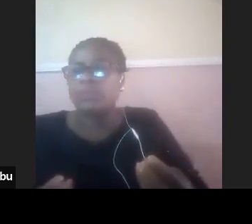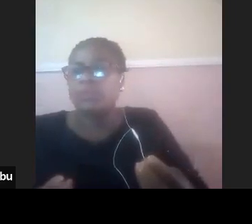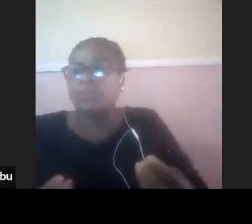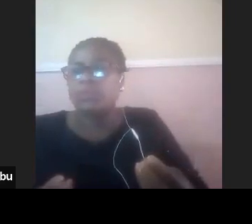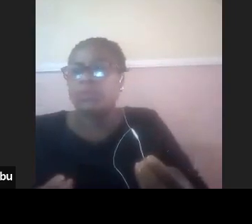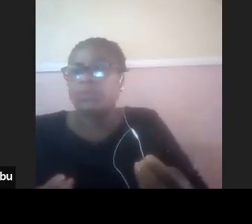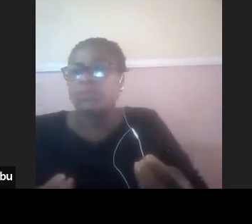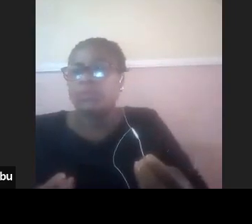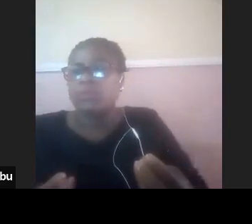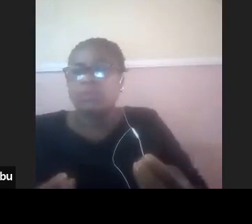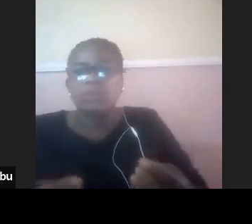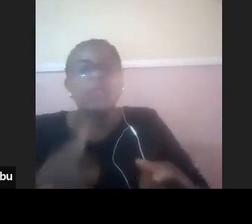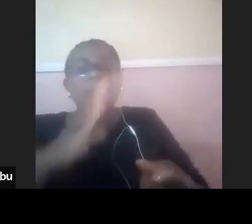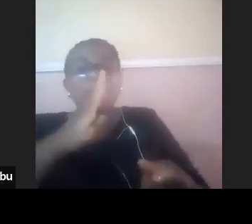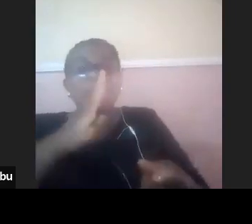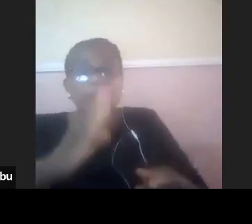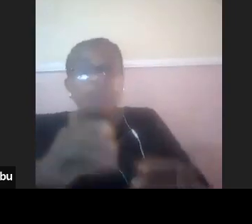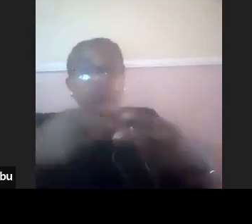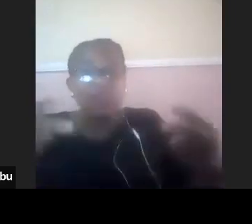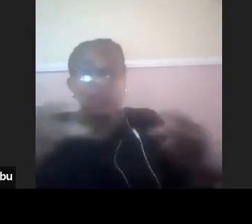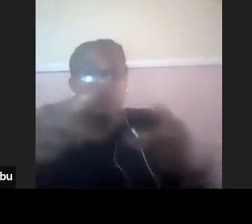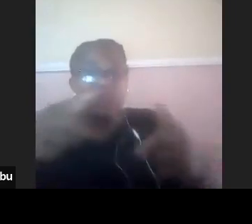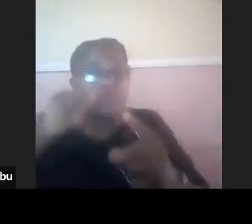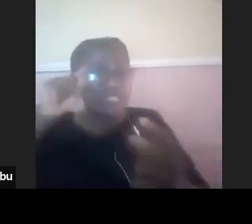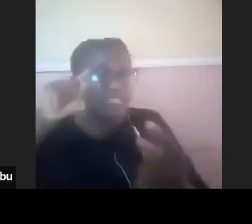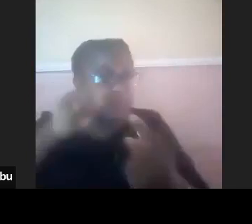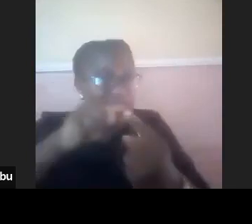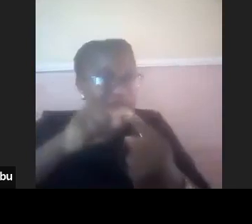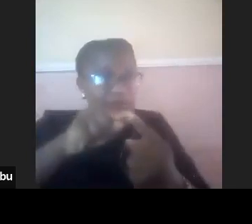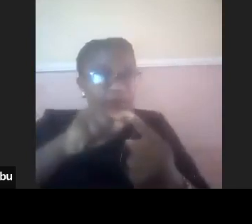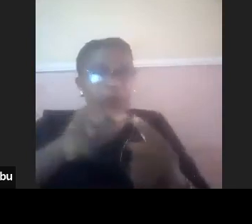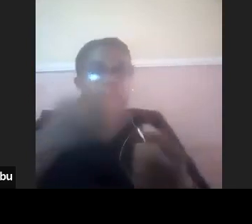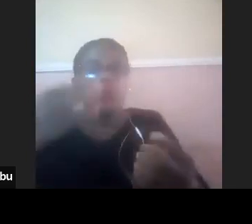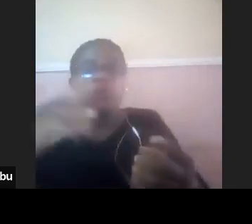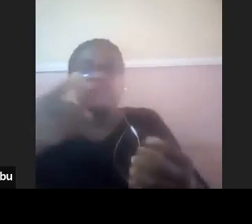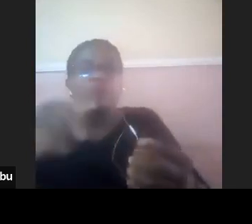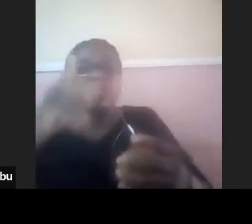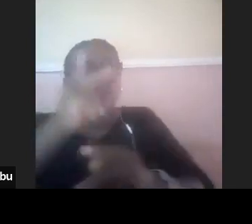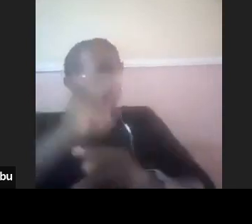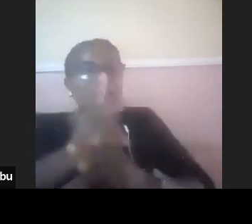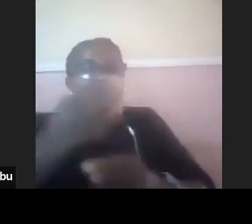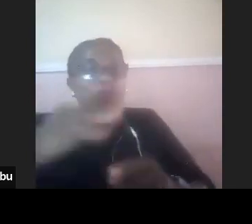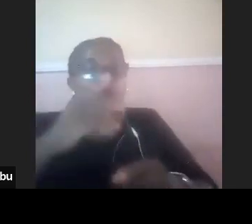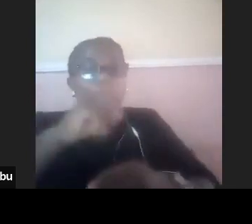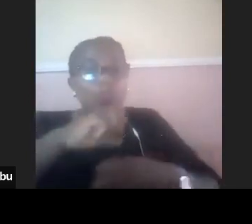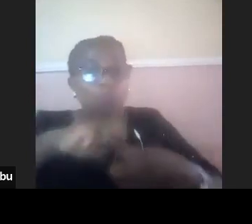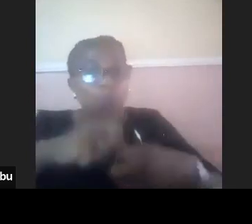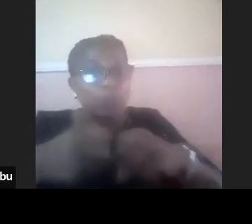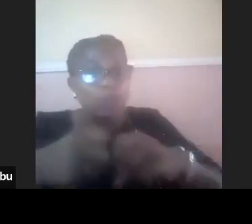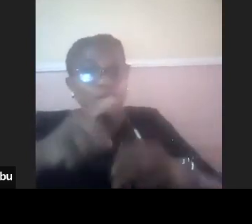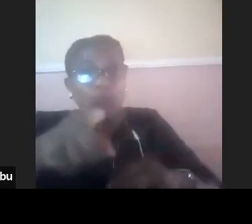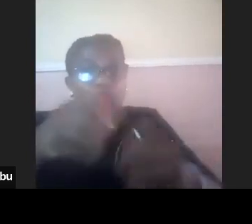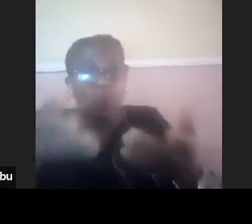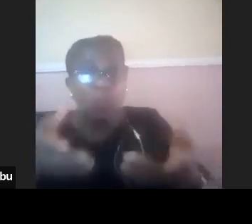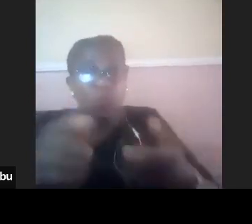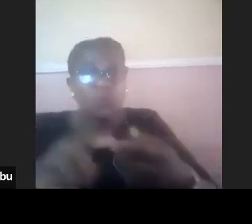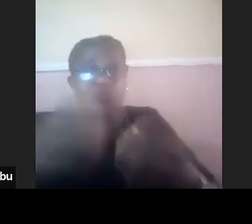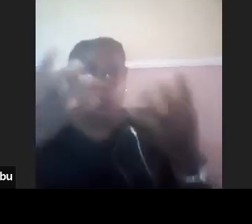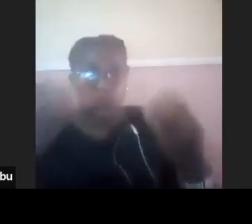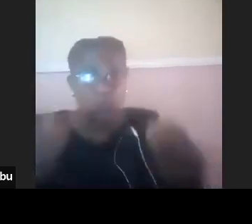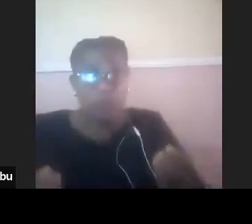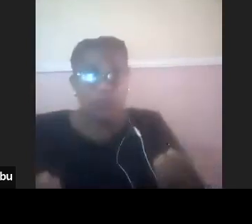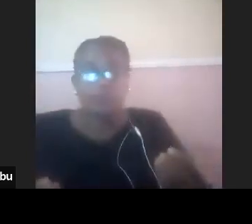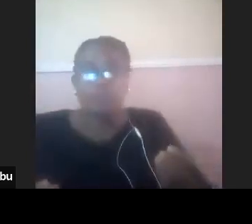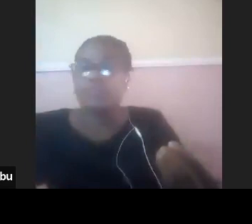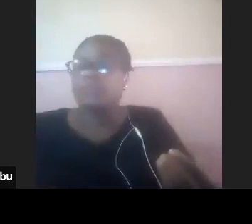vague. But if you say, let me use Nigeria now. If you say, maybe in Nigeria, in Imo State, there